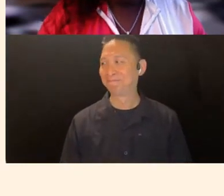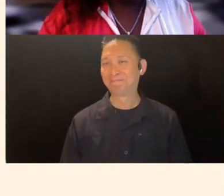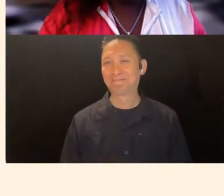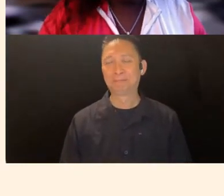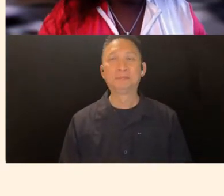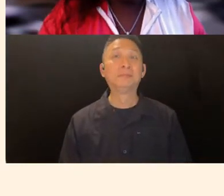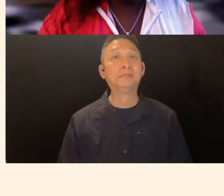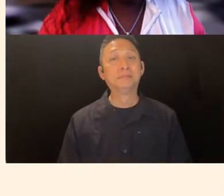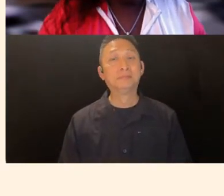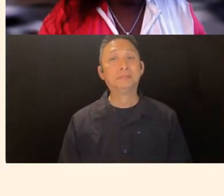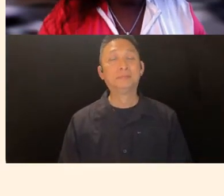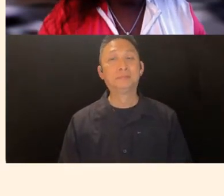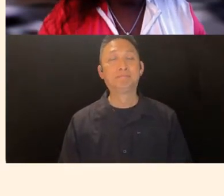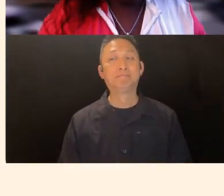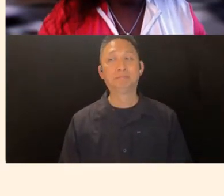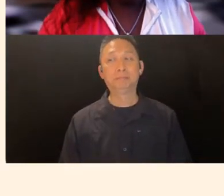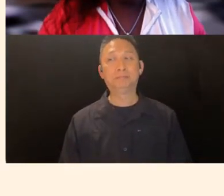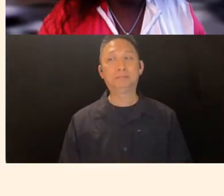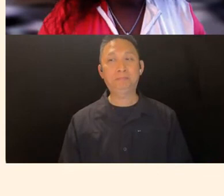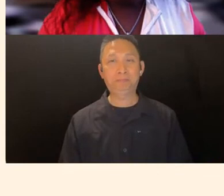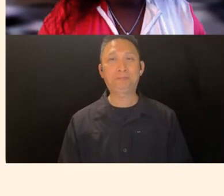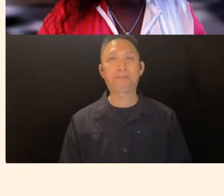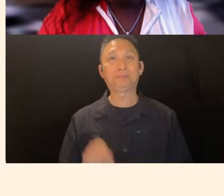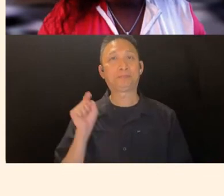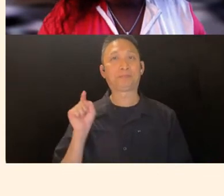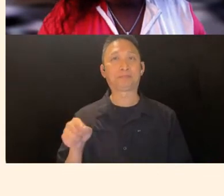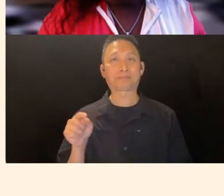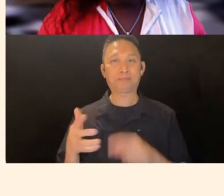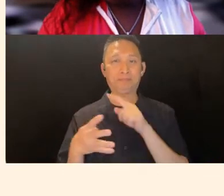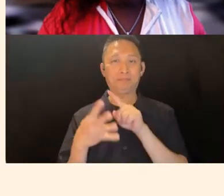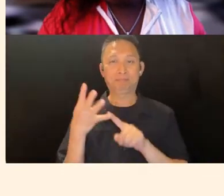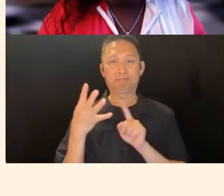So the senior housing project,